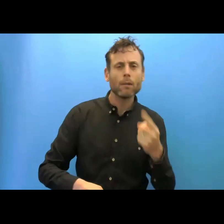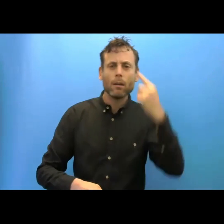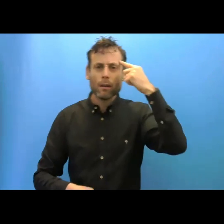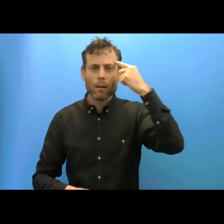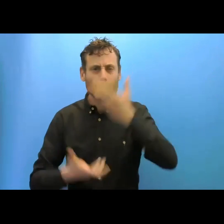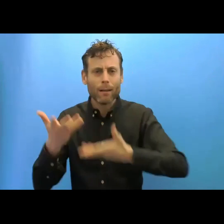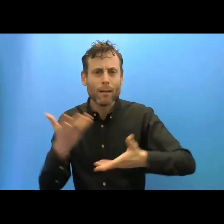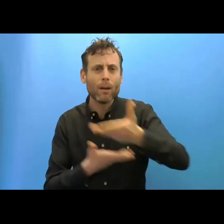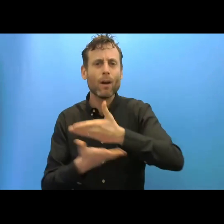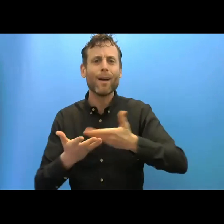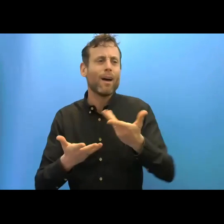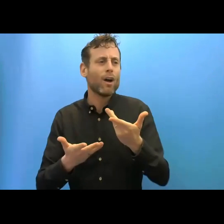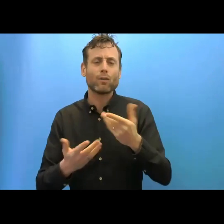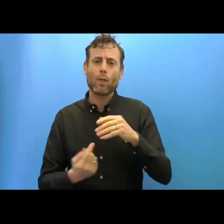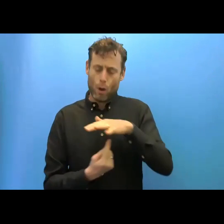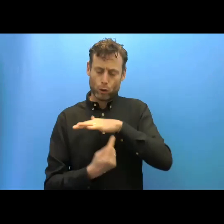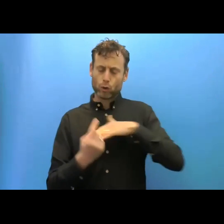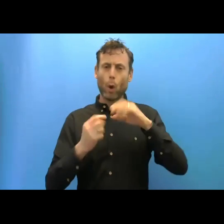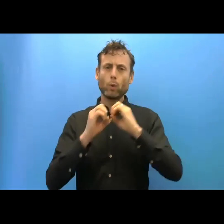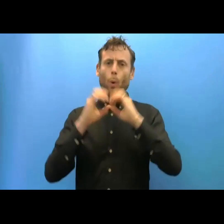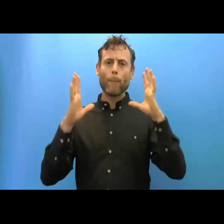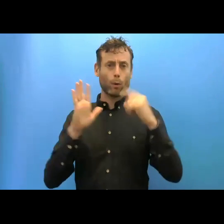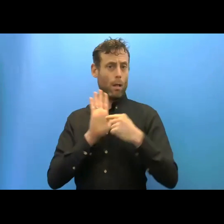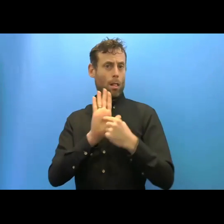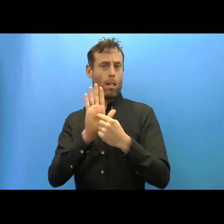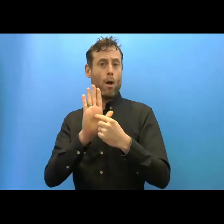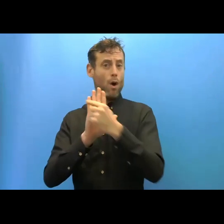disability and inclusion and exclusion.